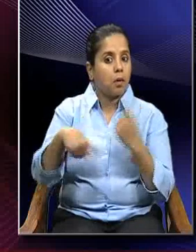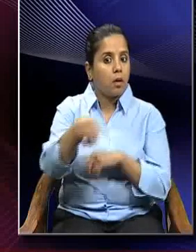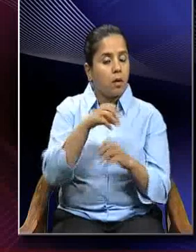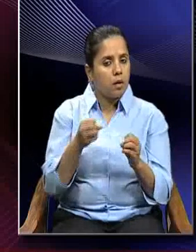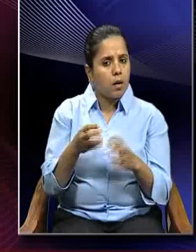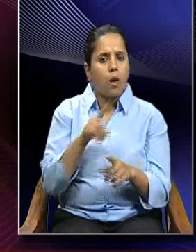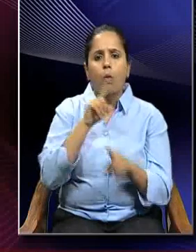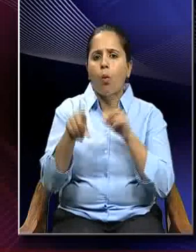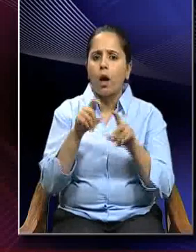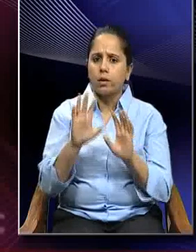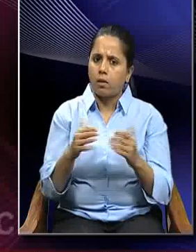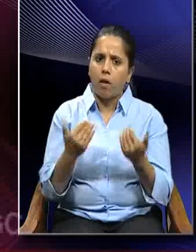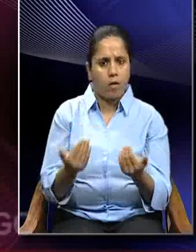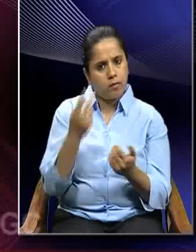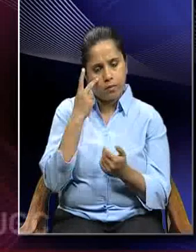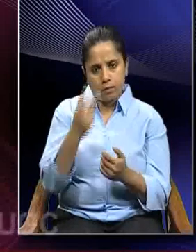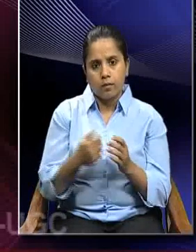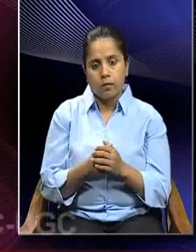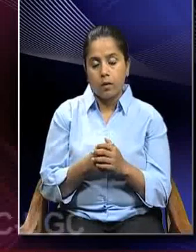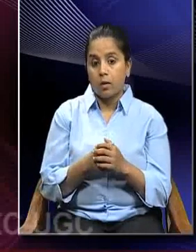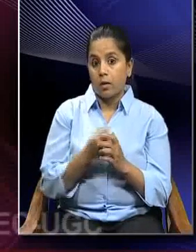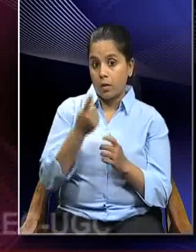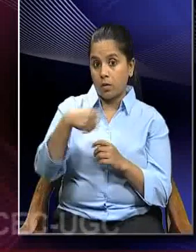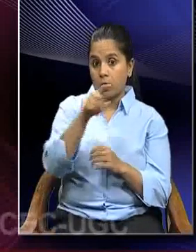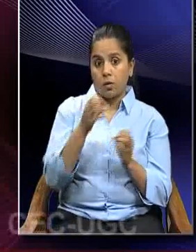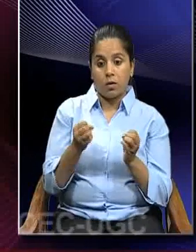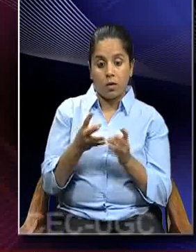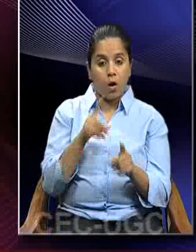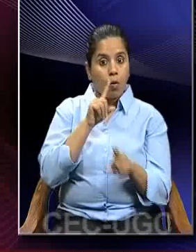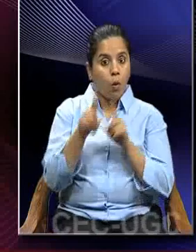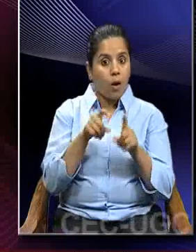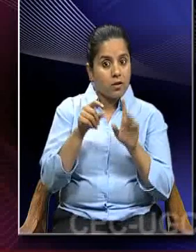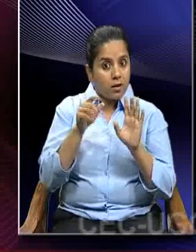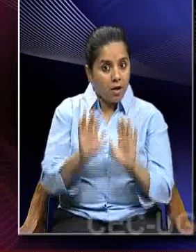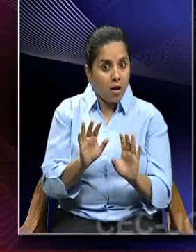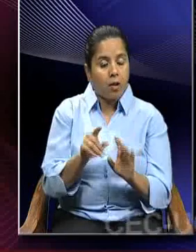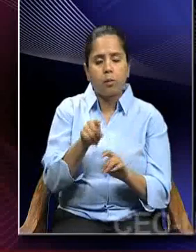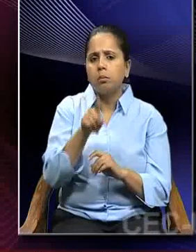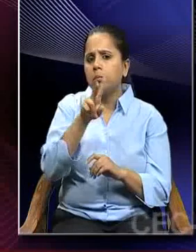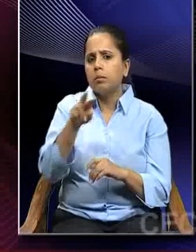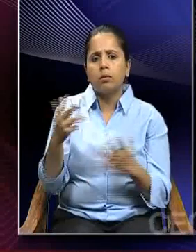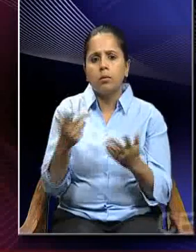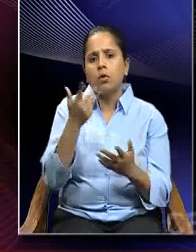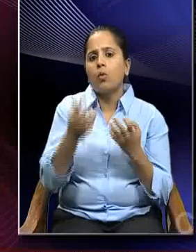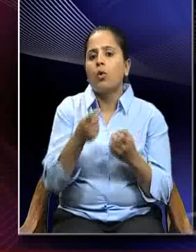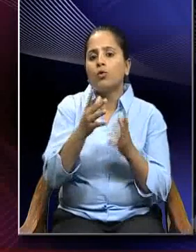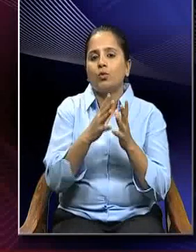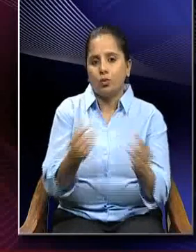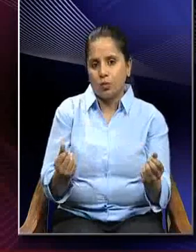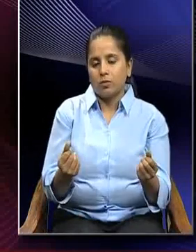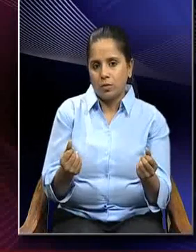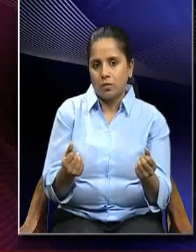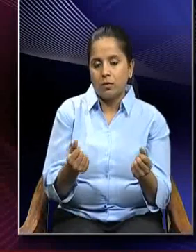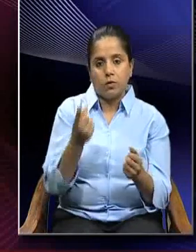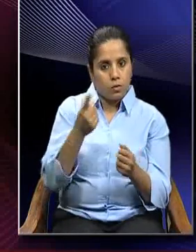asking this question. And once you start asking this question, it means you want a solution.